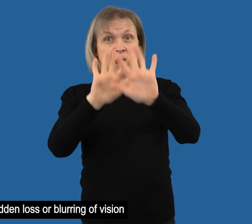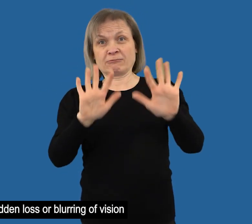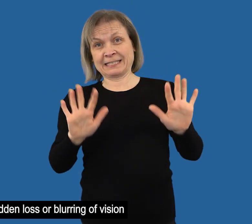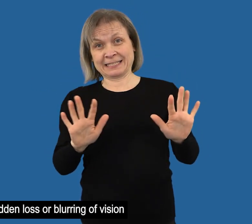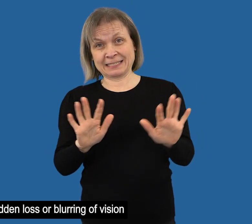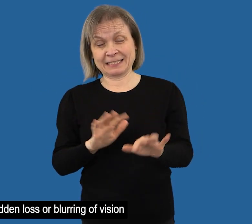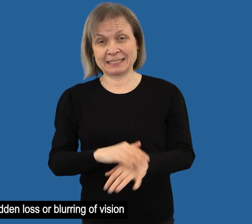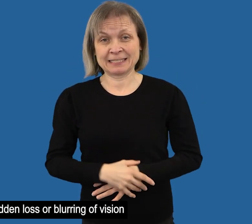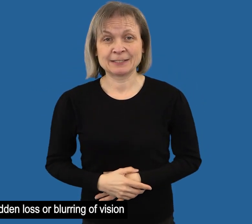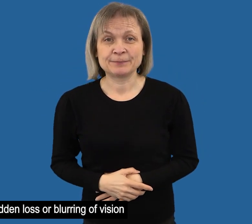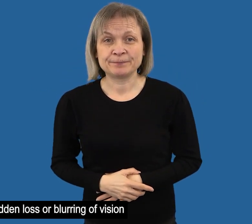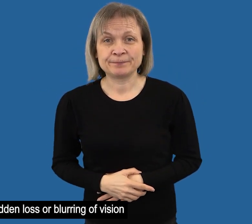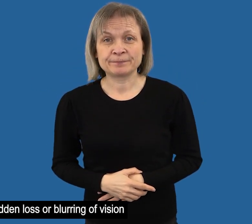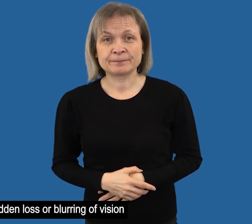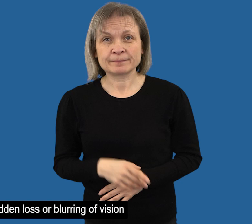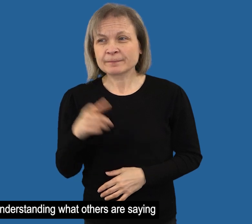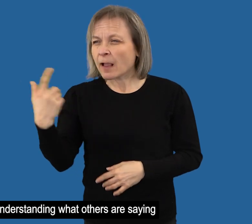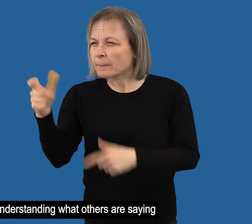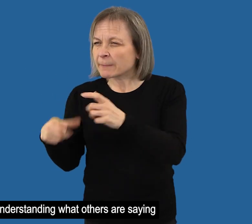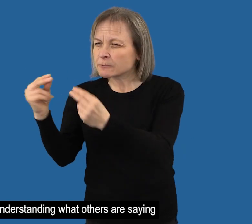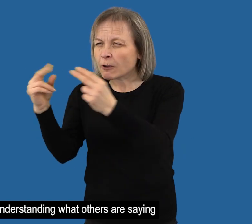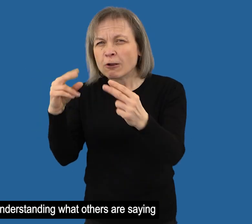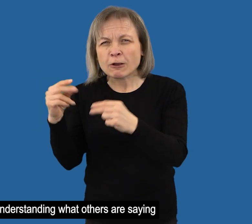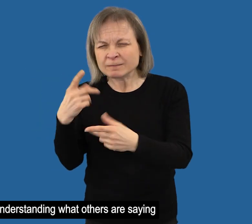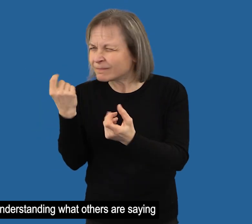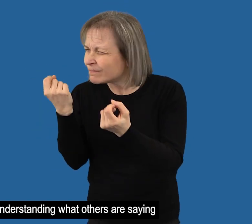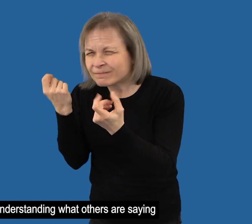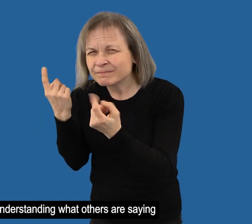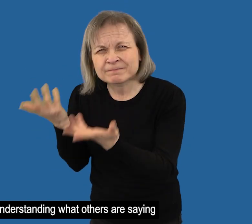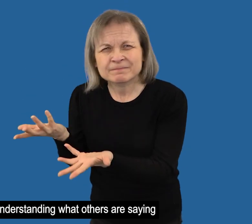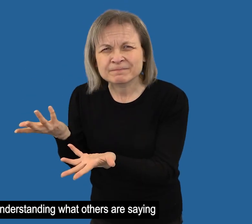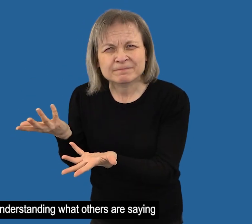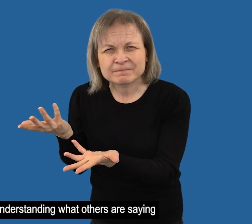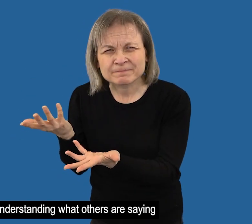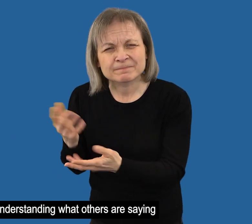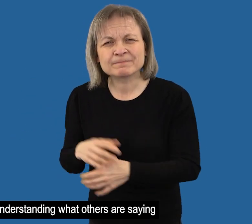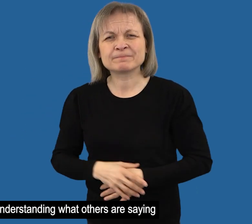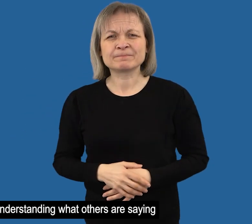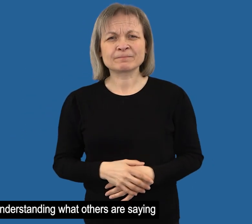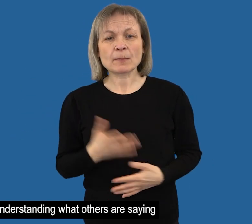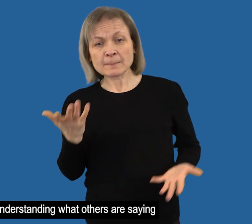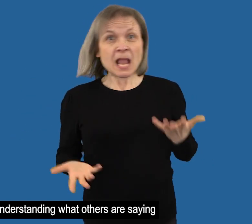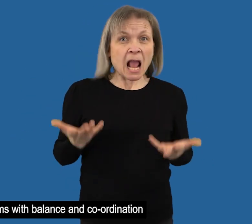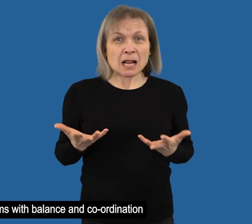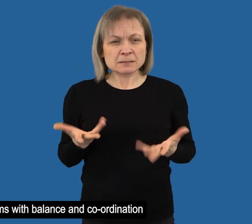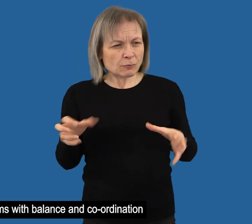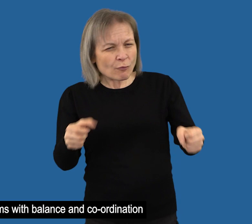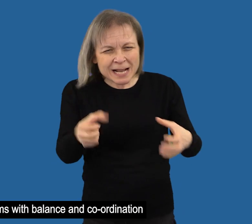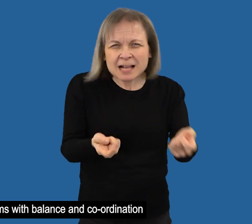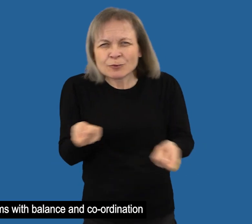sudden loss or blurring of vision, difficulty understanding what others are saying, problems with balance